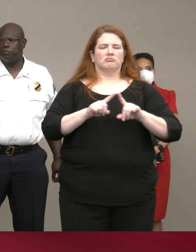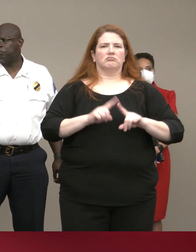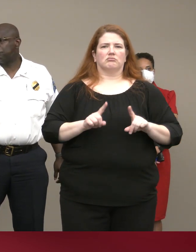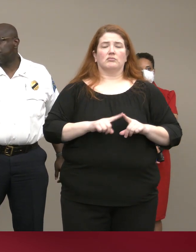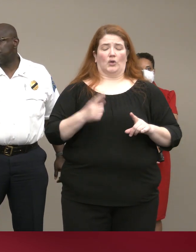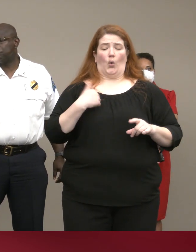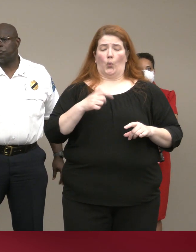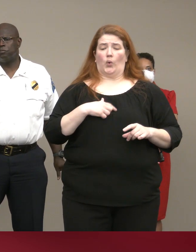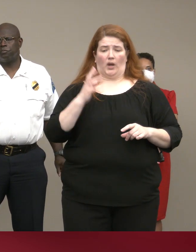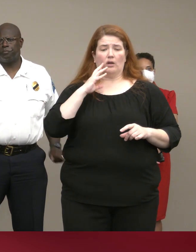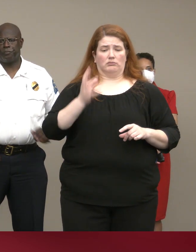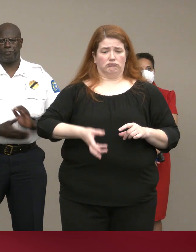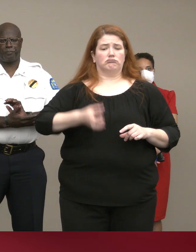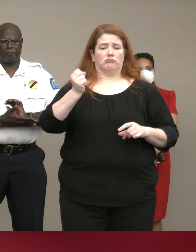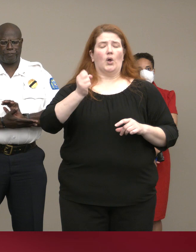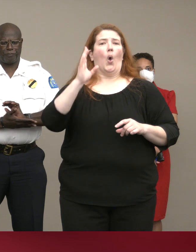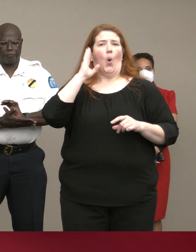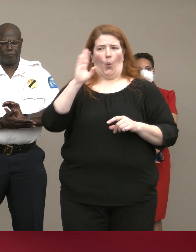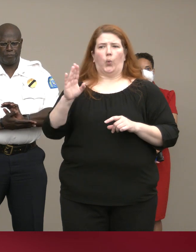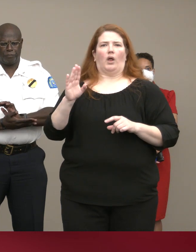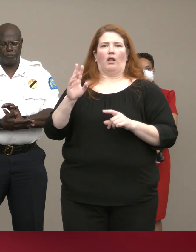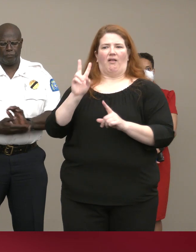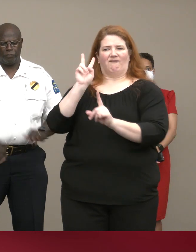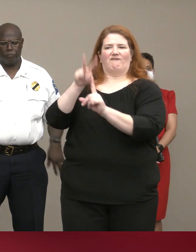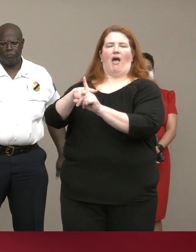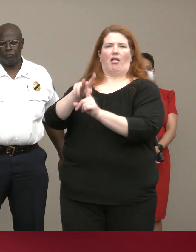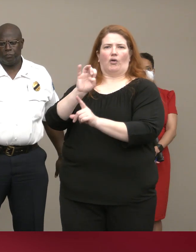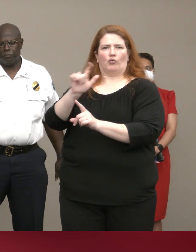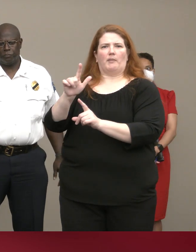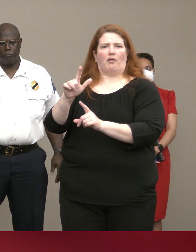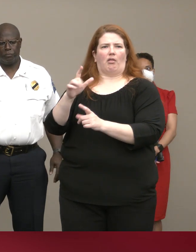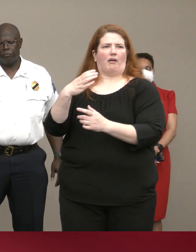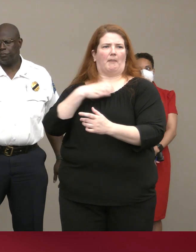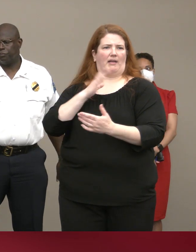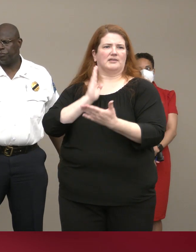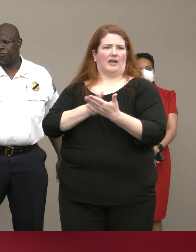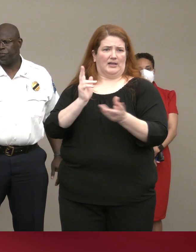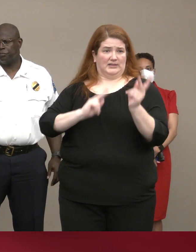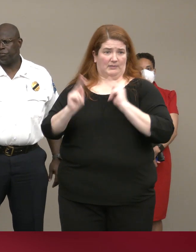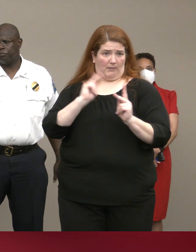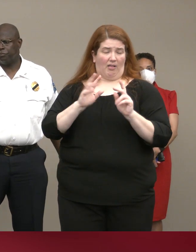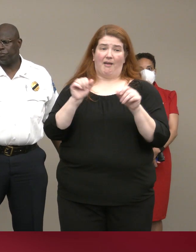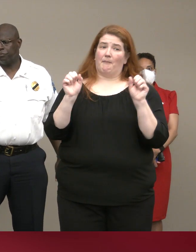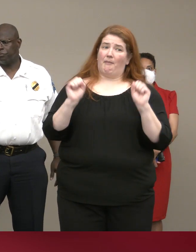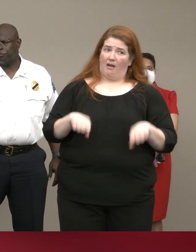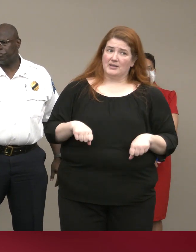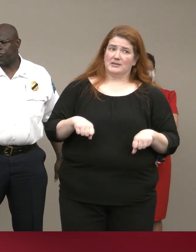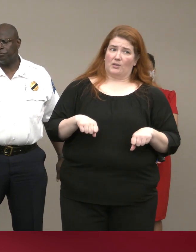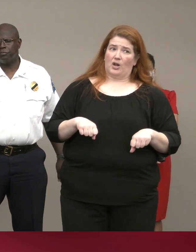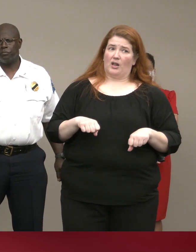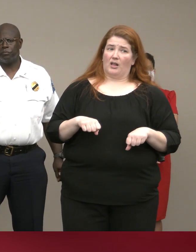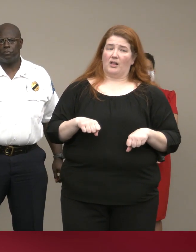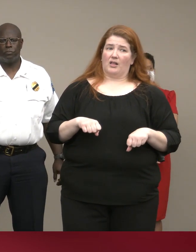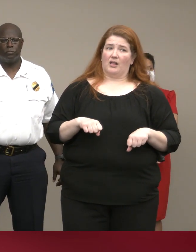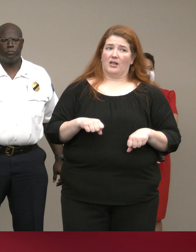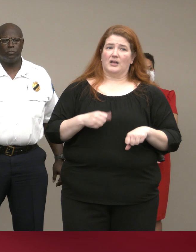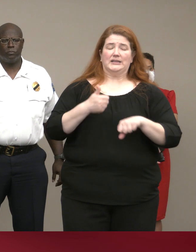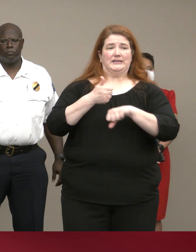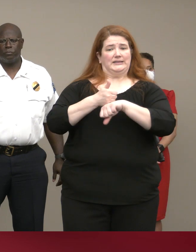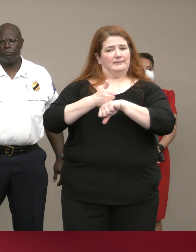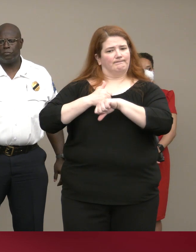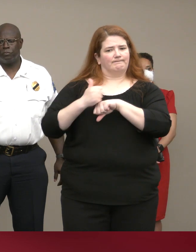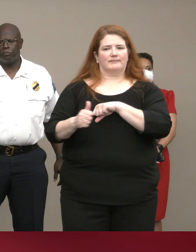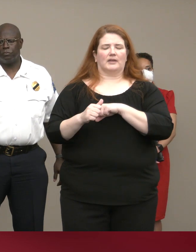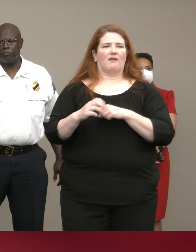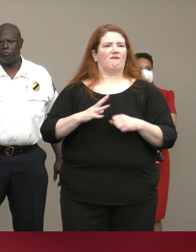we are moving forward and we are filing criminal complaints and possibly indictments at a later date. So we